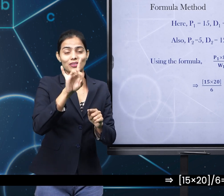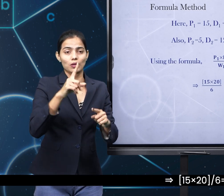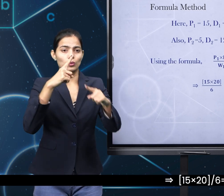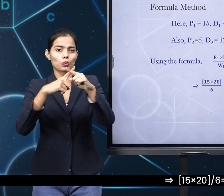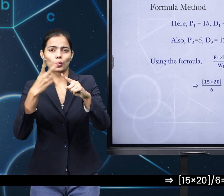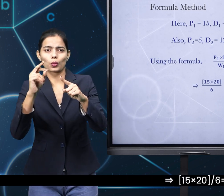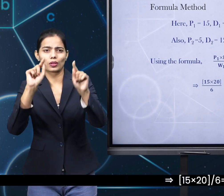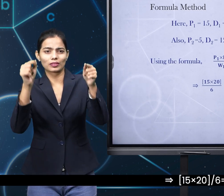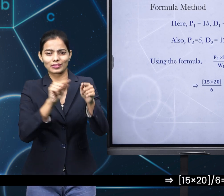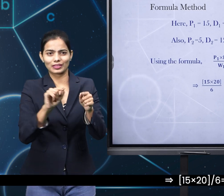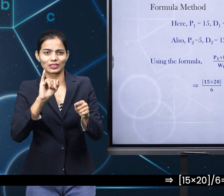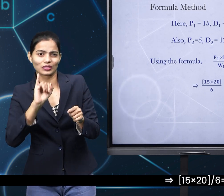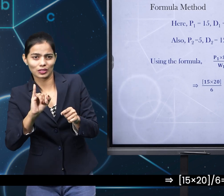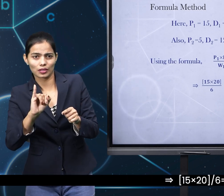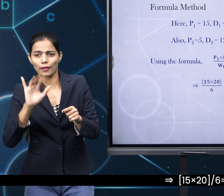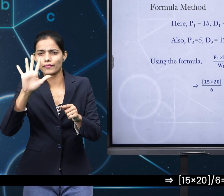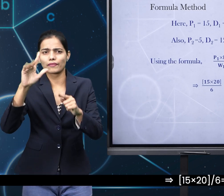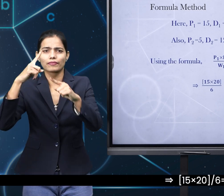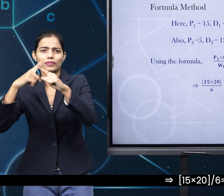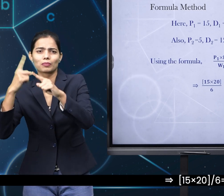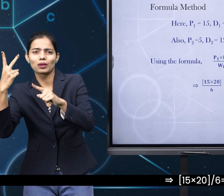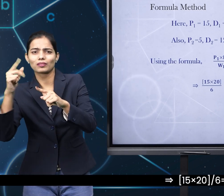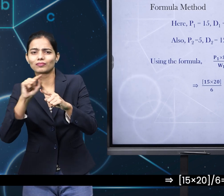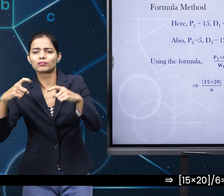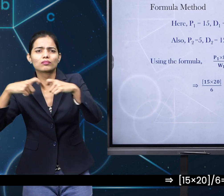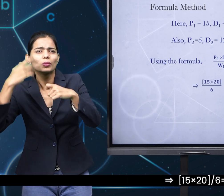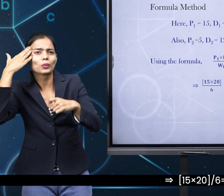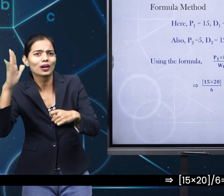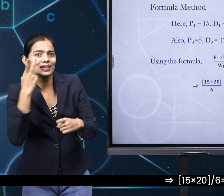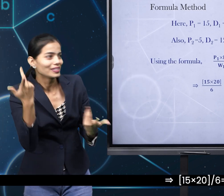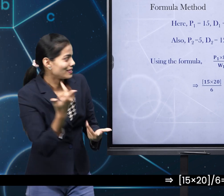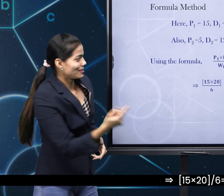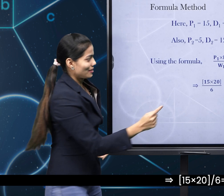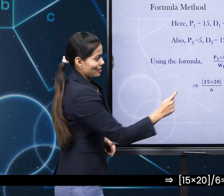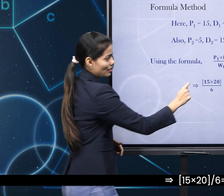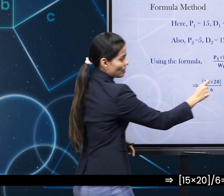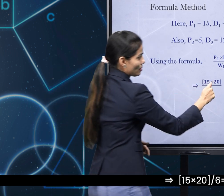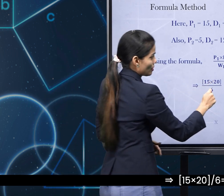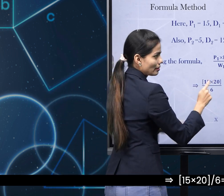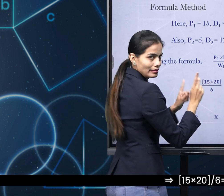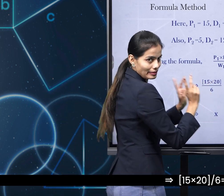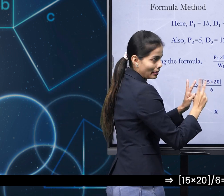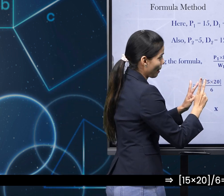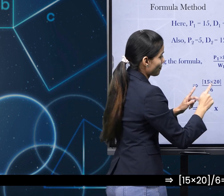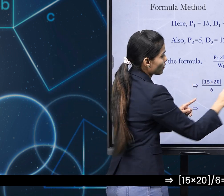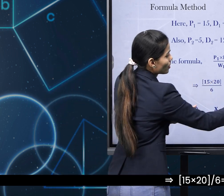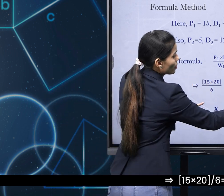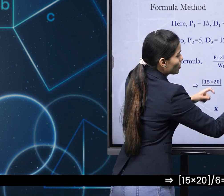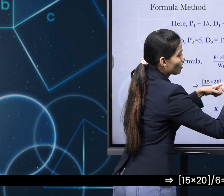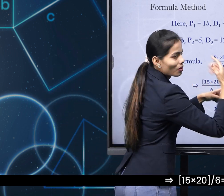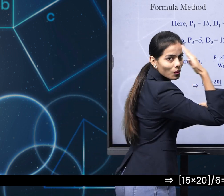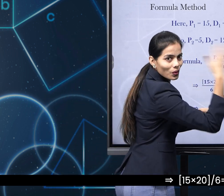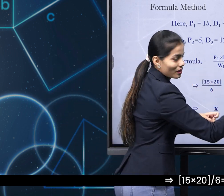is equal to 15 into 20 by 6 is equal to 5 into 12 by X.